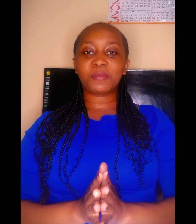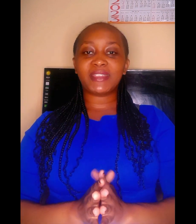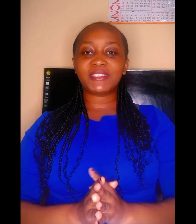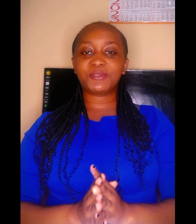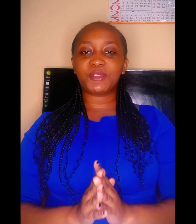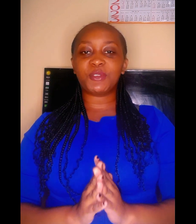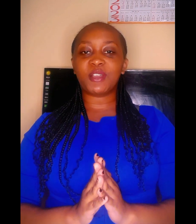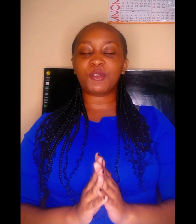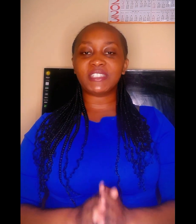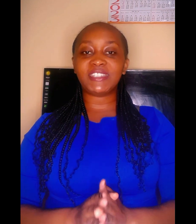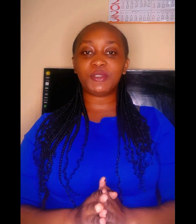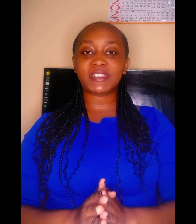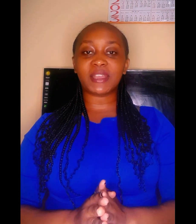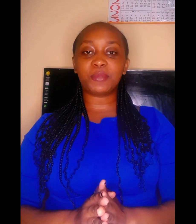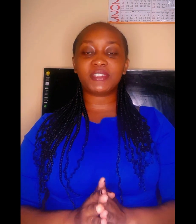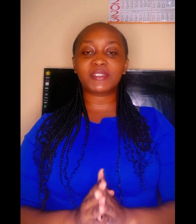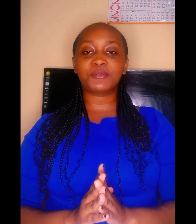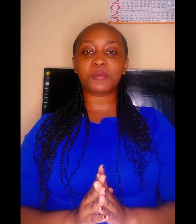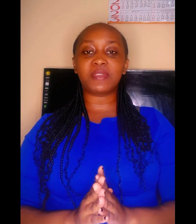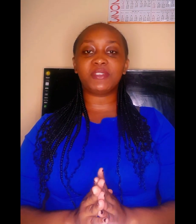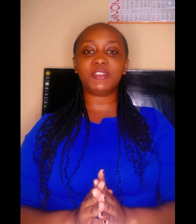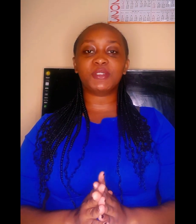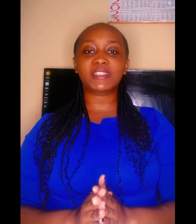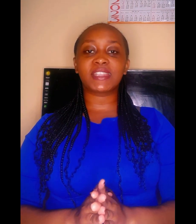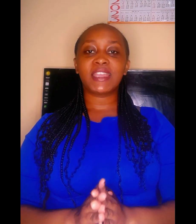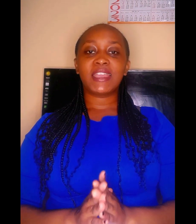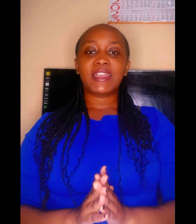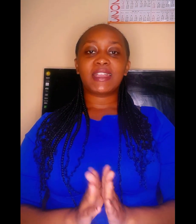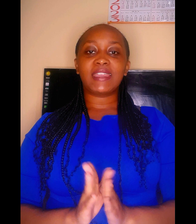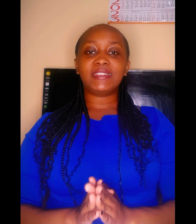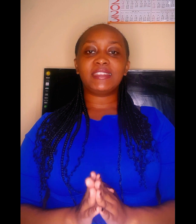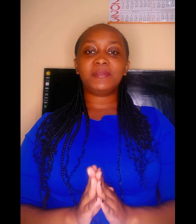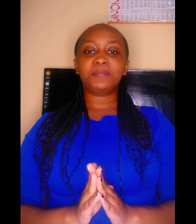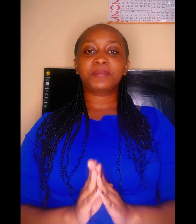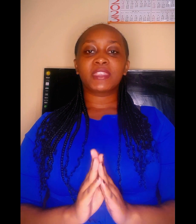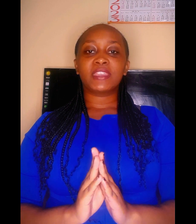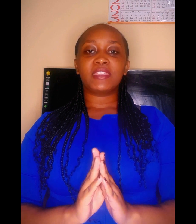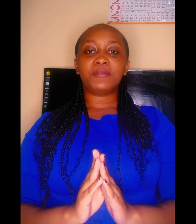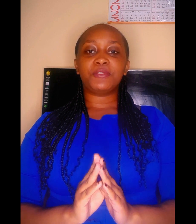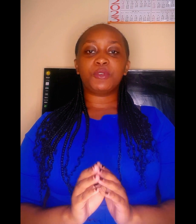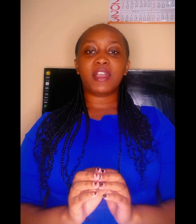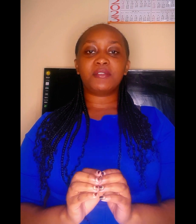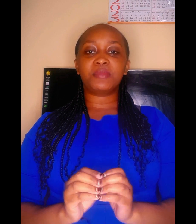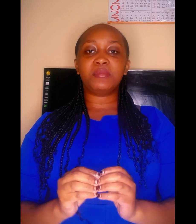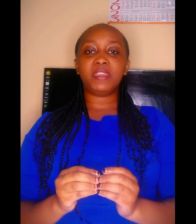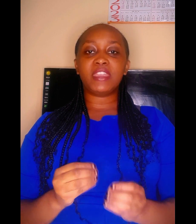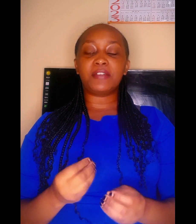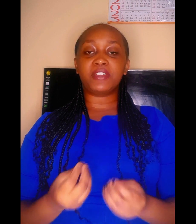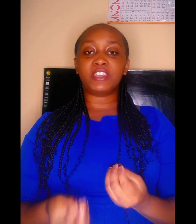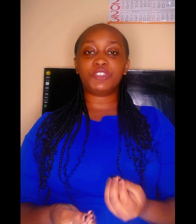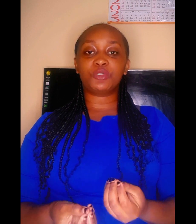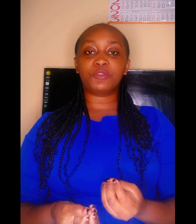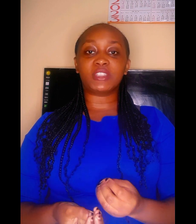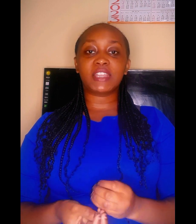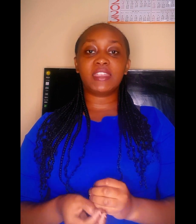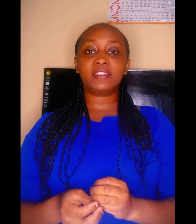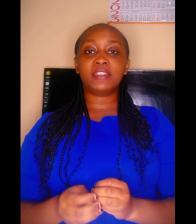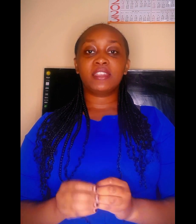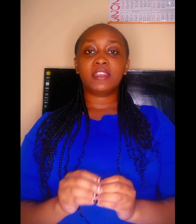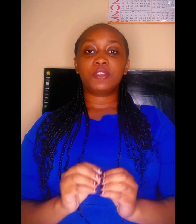much for your continuous support for my videos. Kindly, if you have maybe a variation of your sign, you